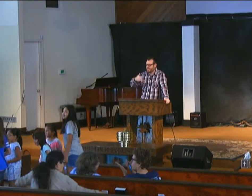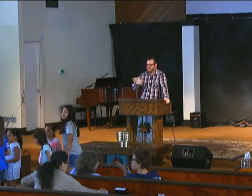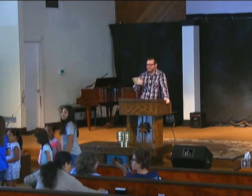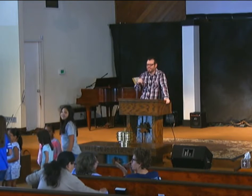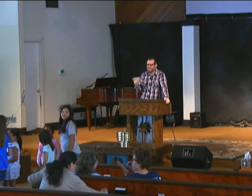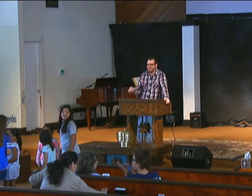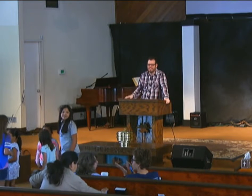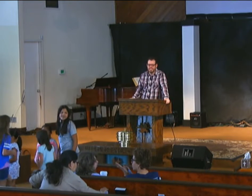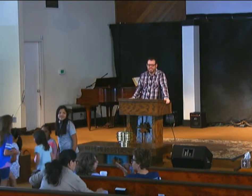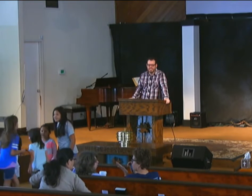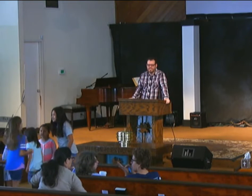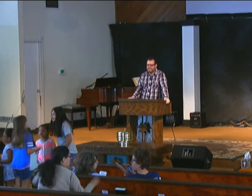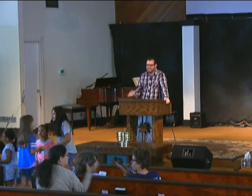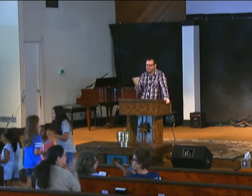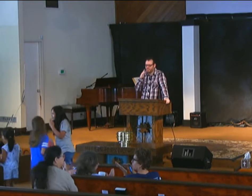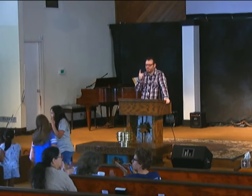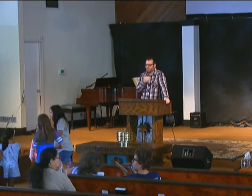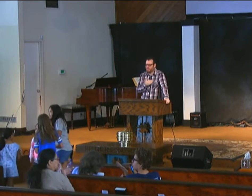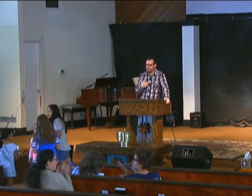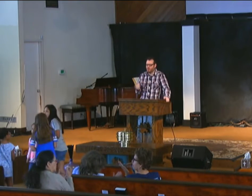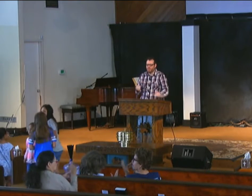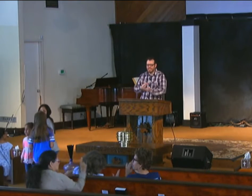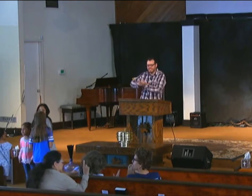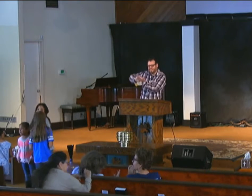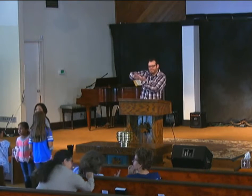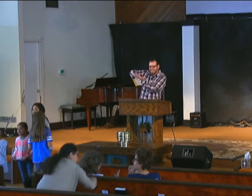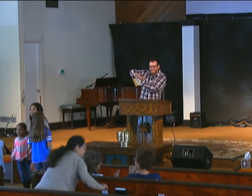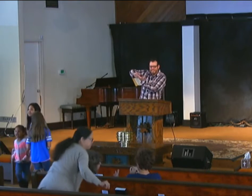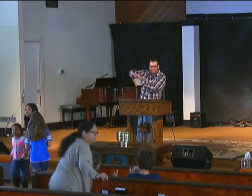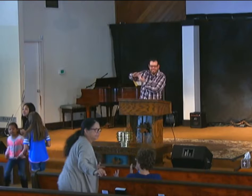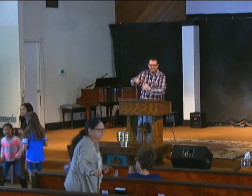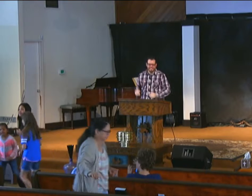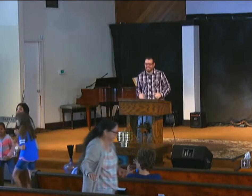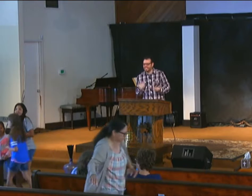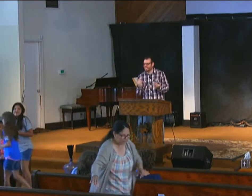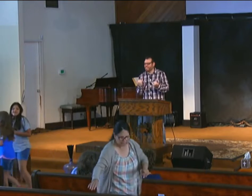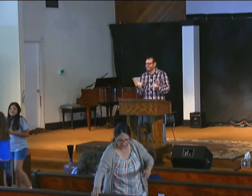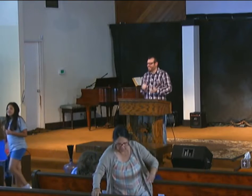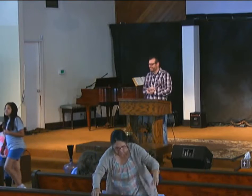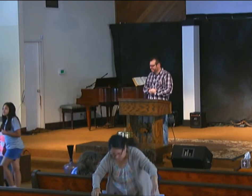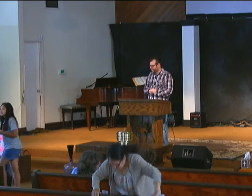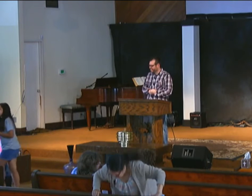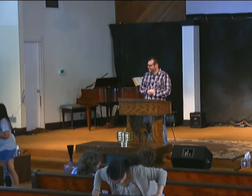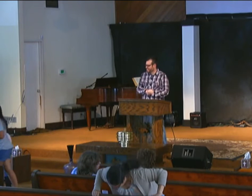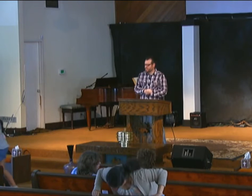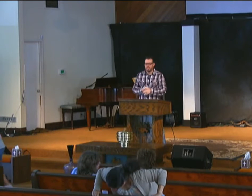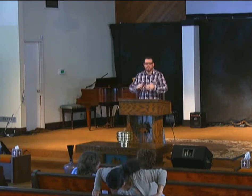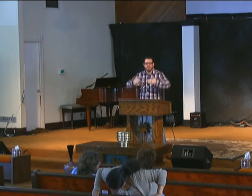All right. As we know, one member always has the money coming. He's not here today.